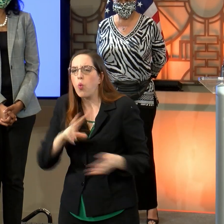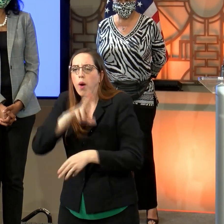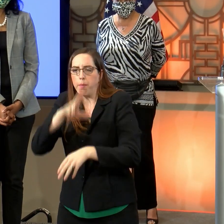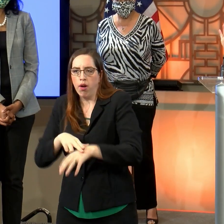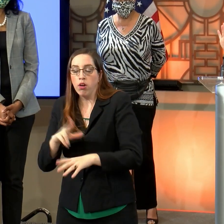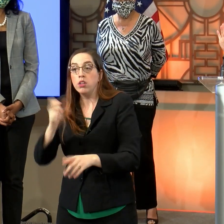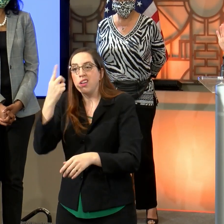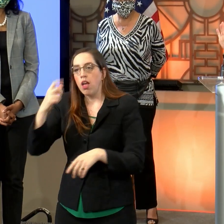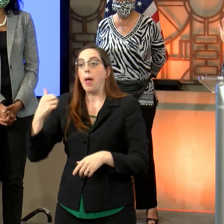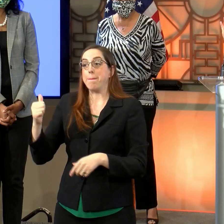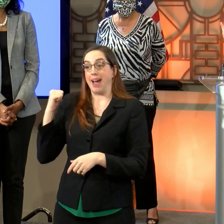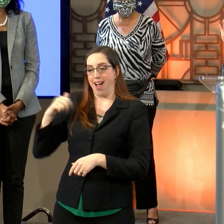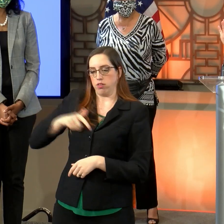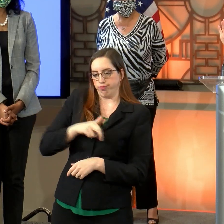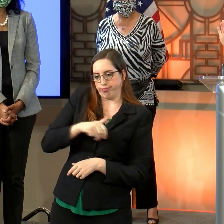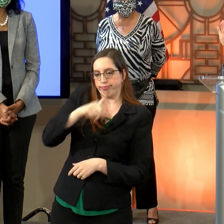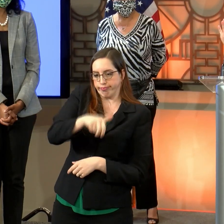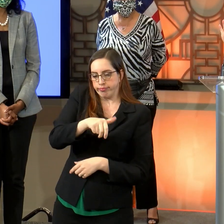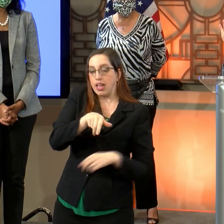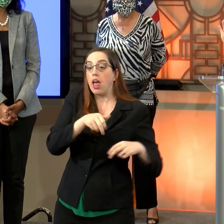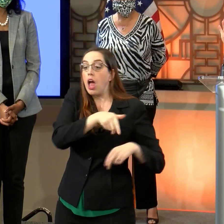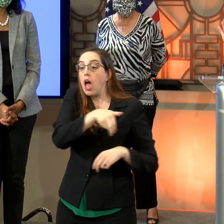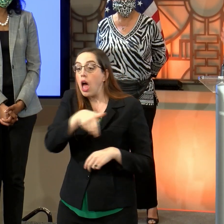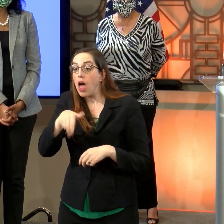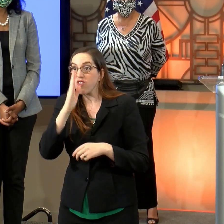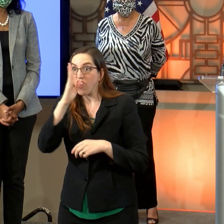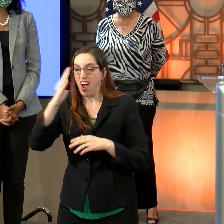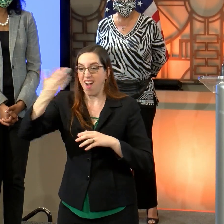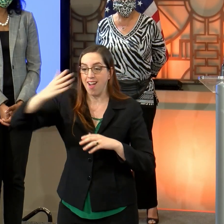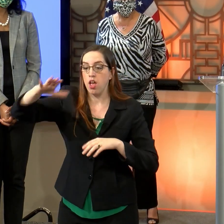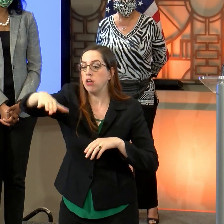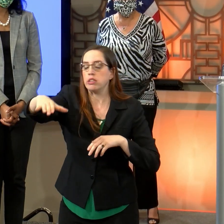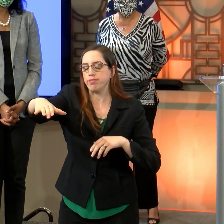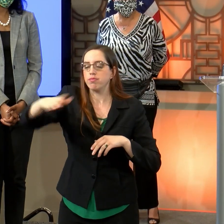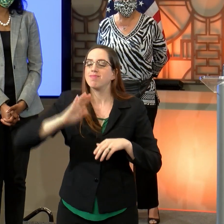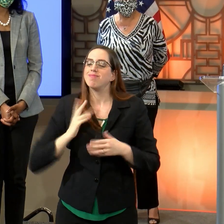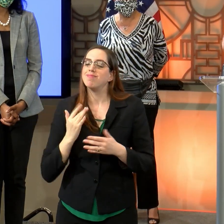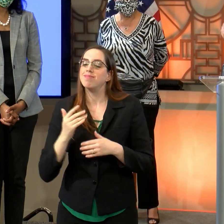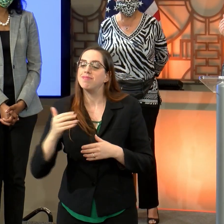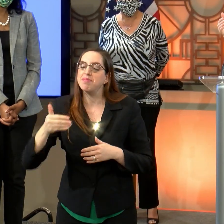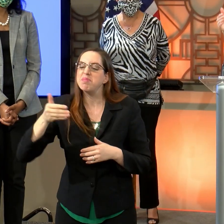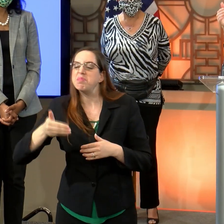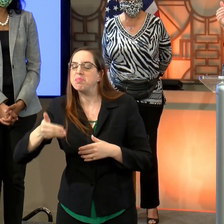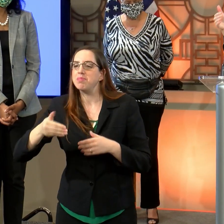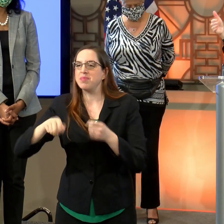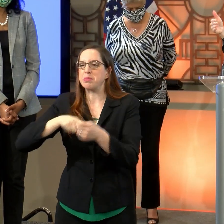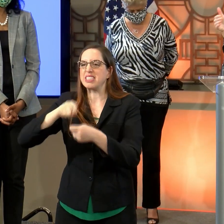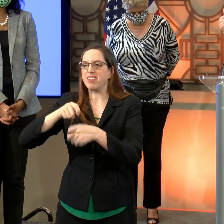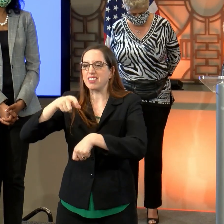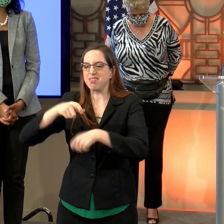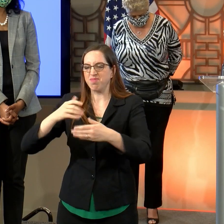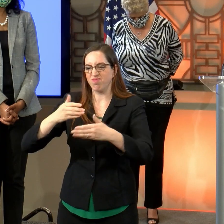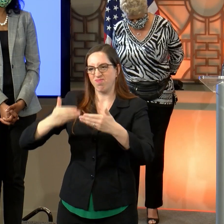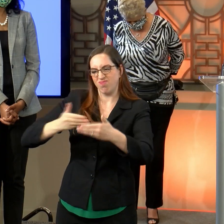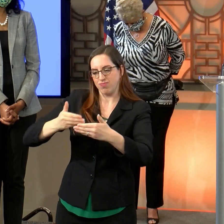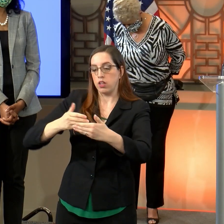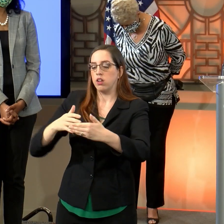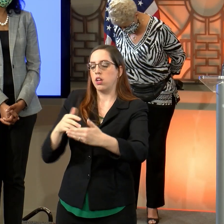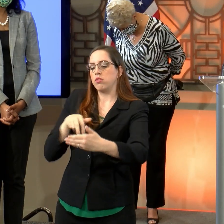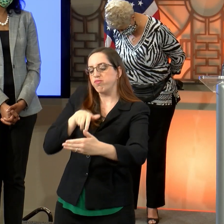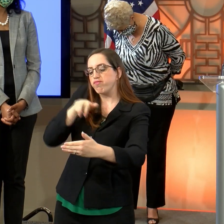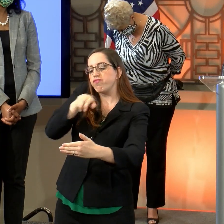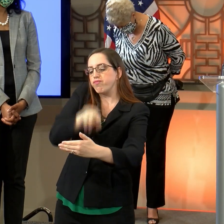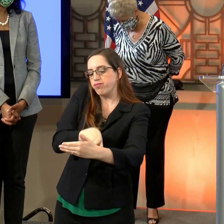back. They can only come up to a certain point to avoid exposure to the driver. And we socially enforce